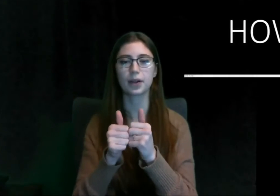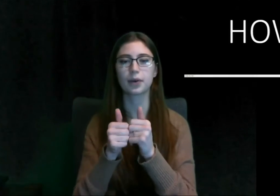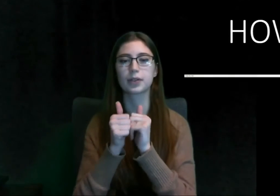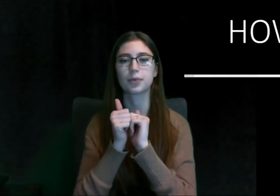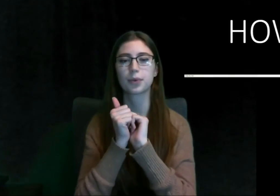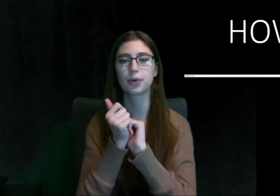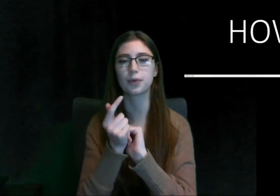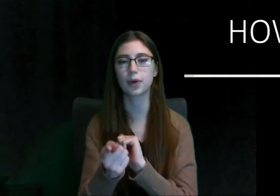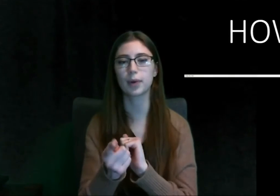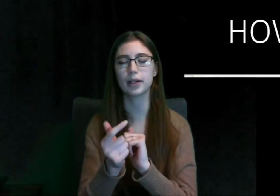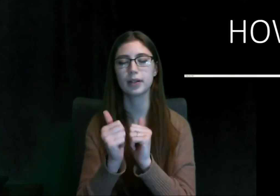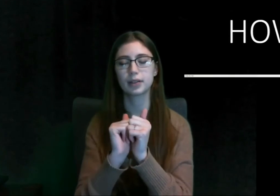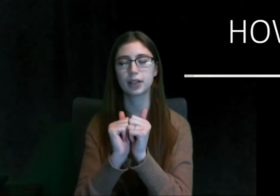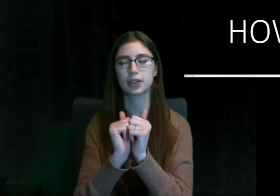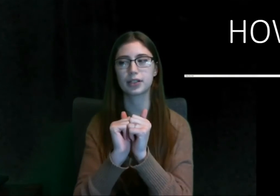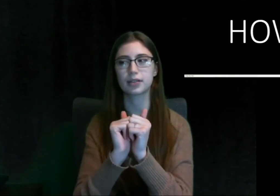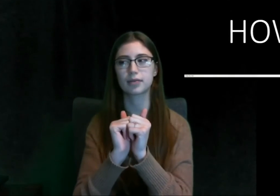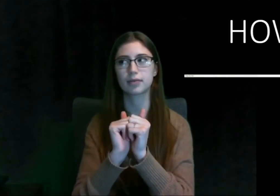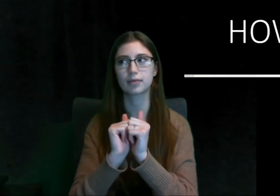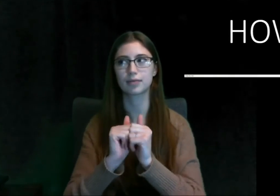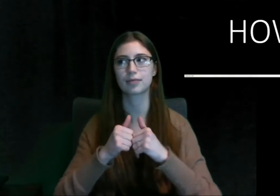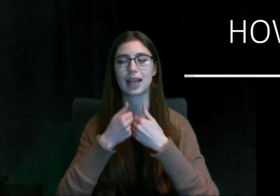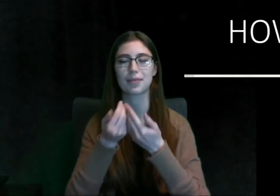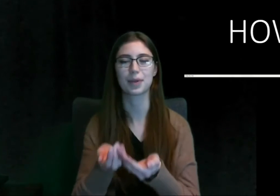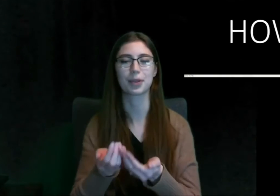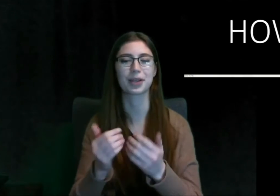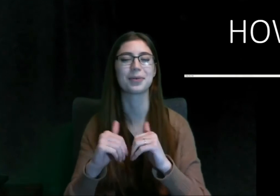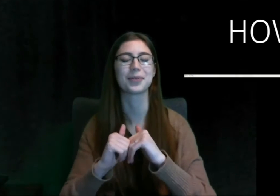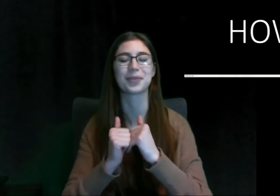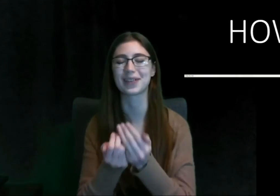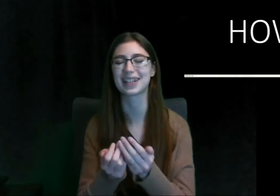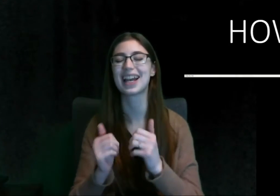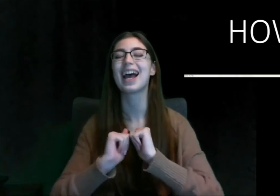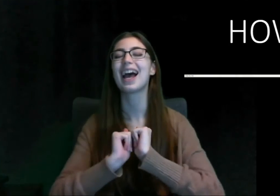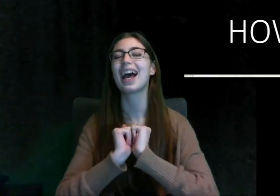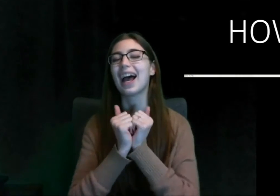to roll forward. They're both going to roll forward. How?